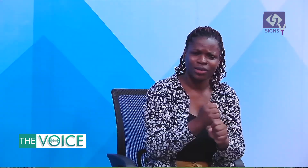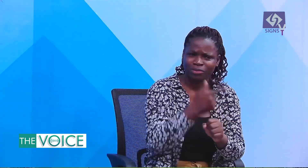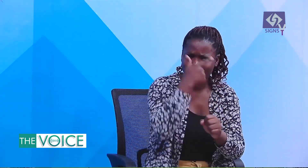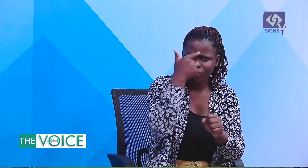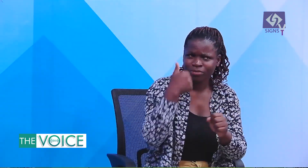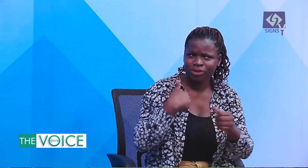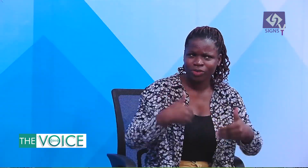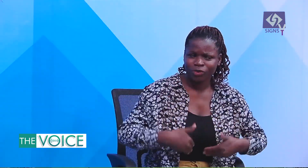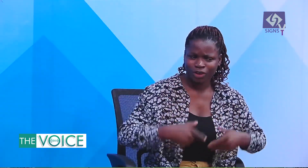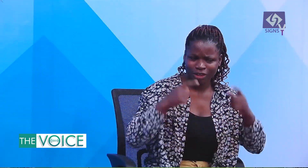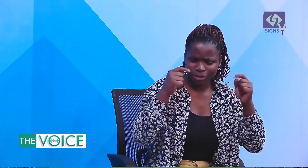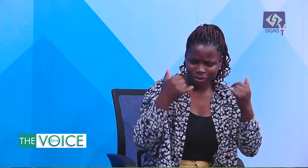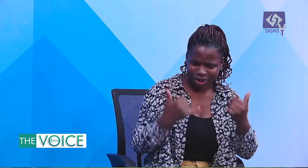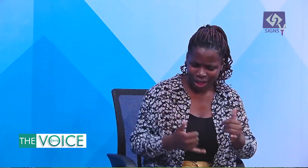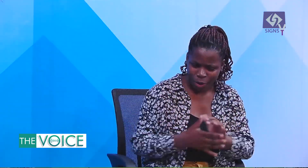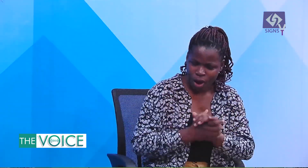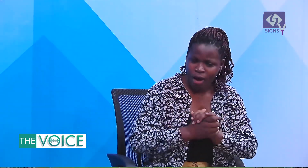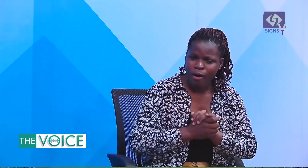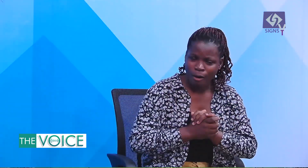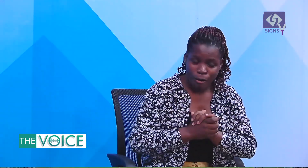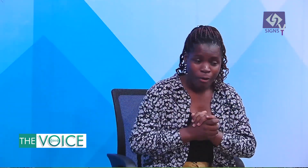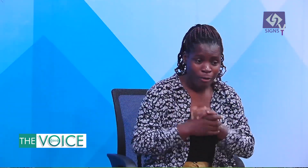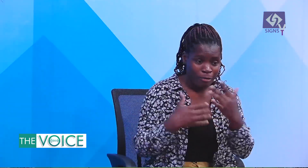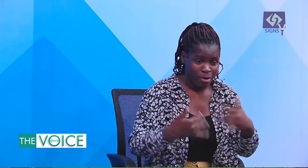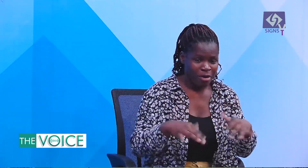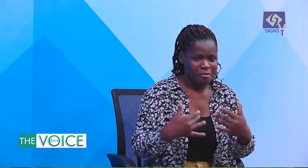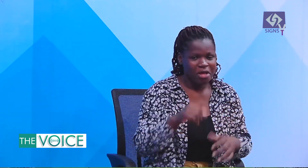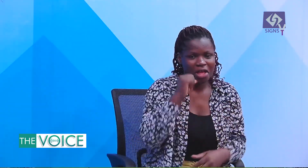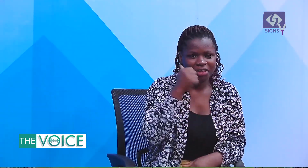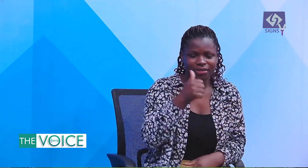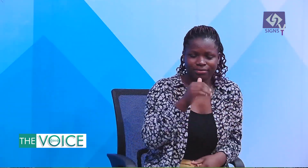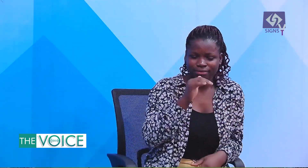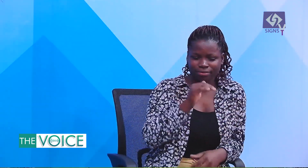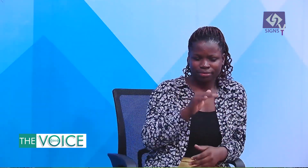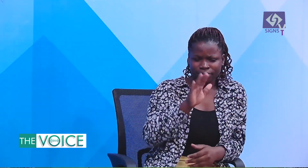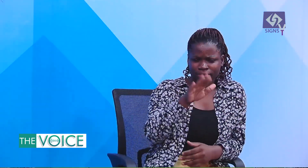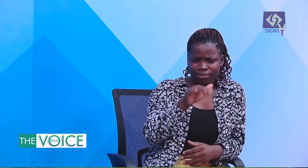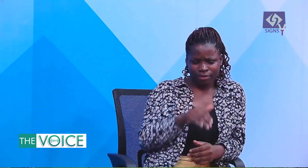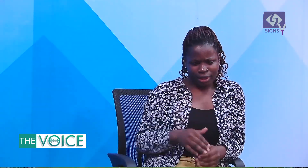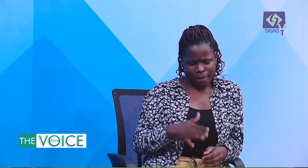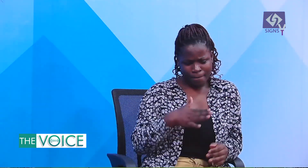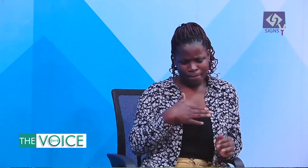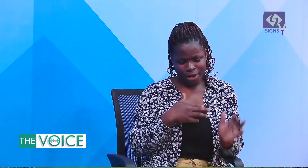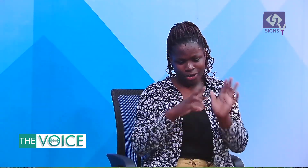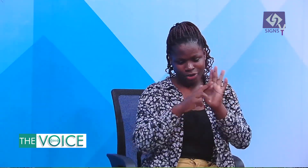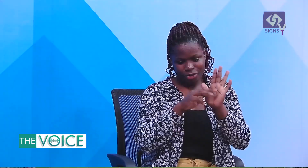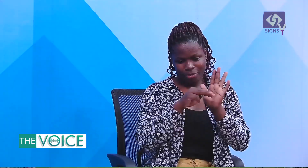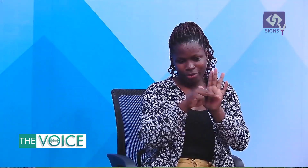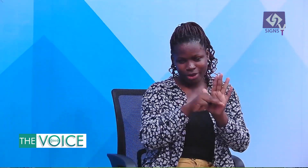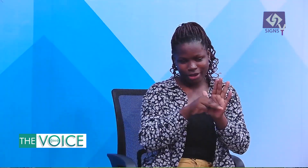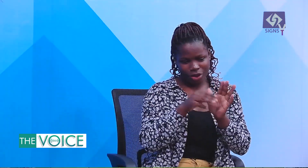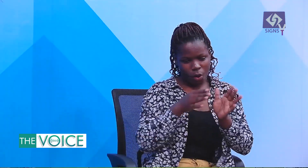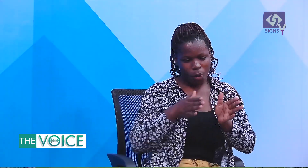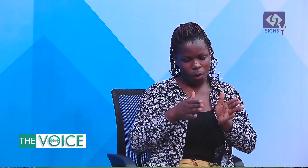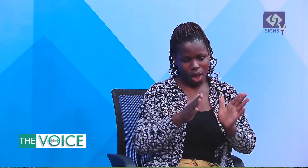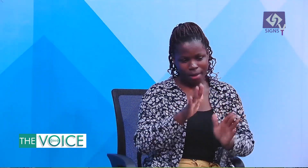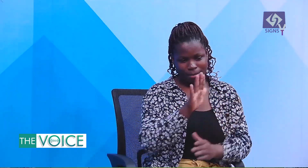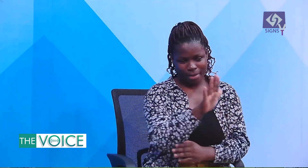sure in the next years we get in my youth championship journey. One thing for sure is for me